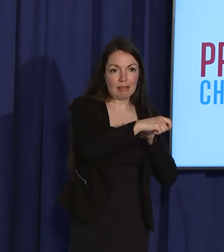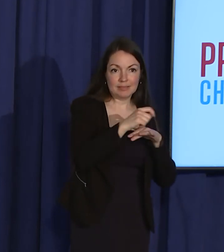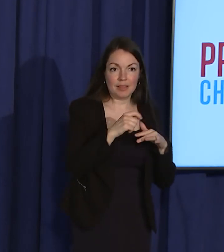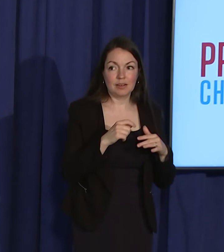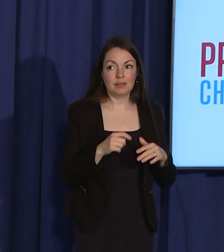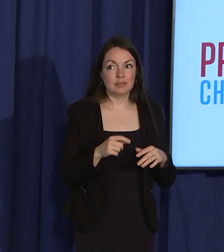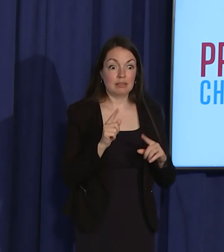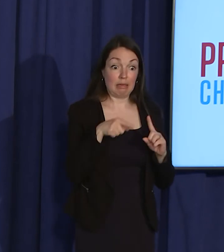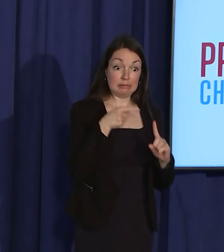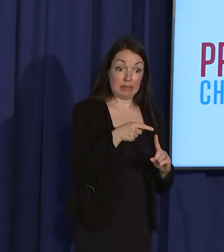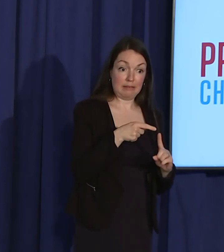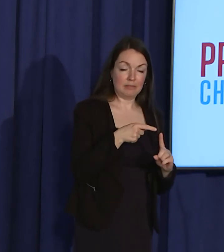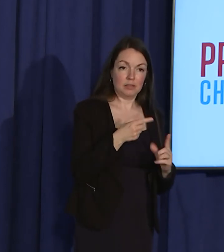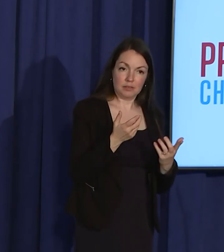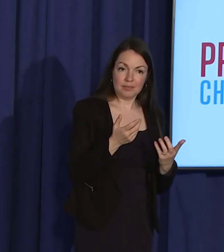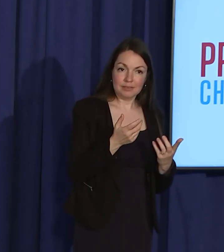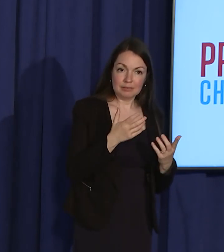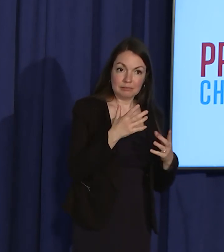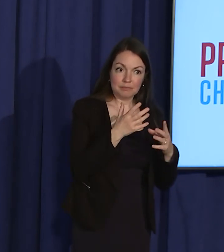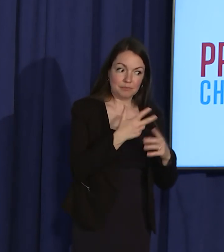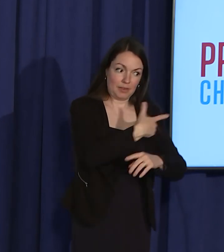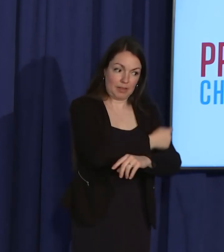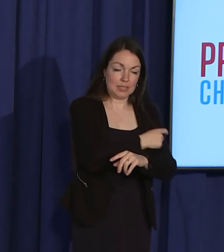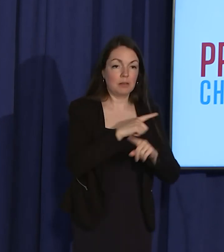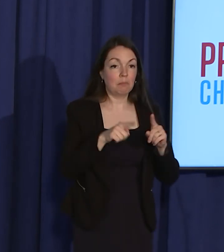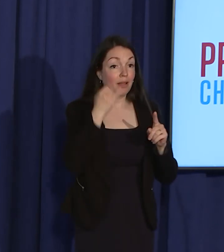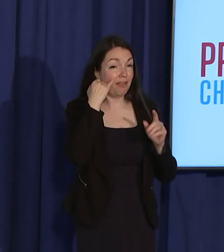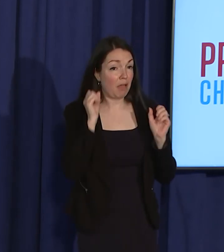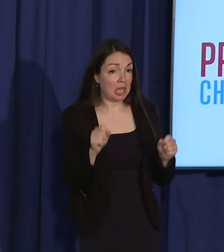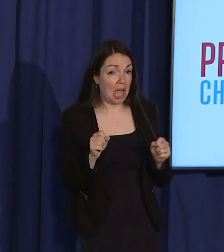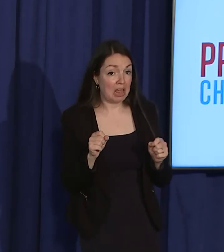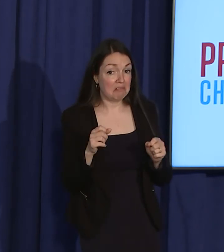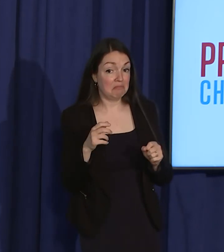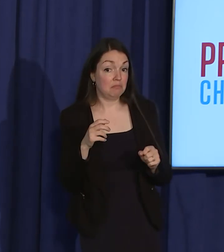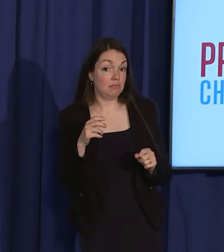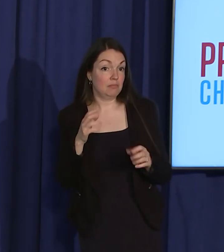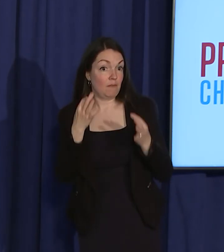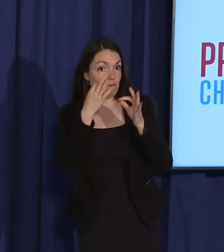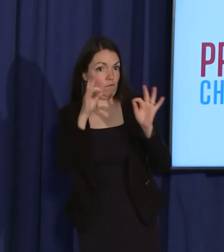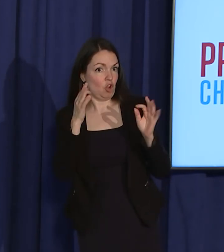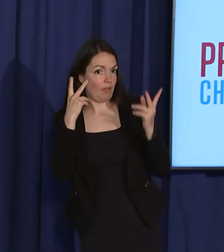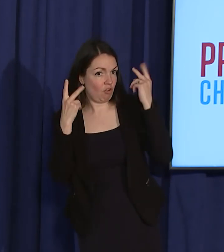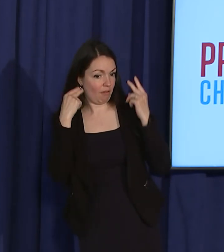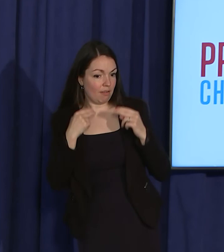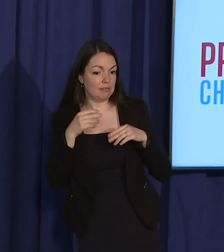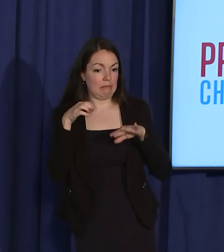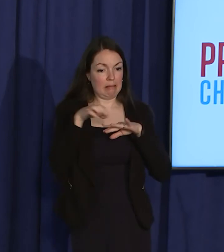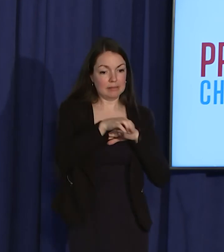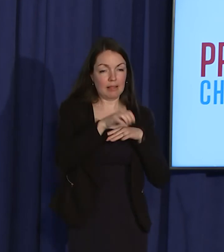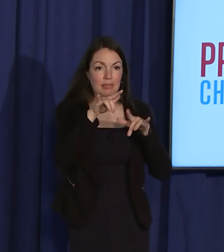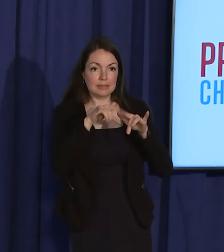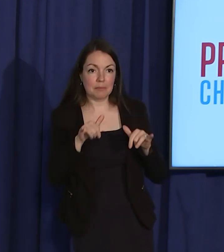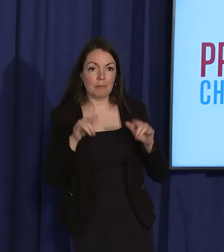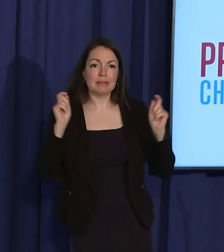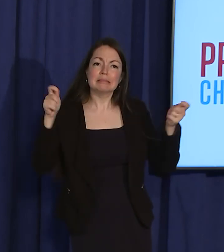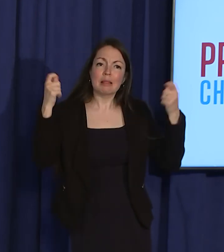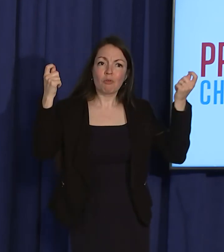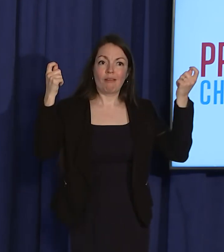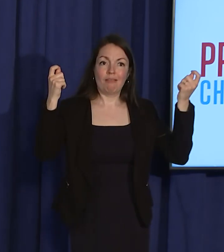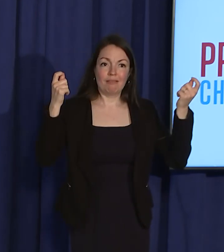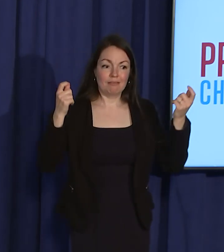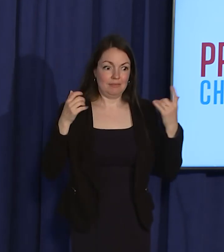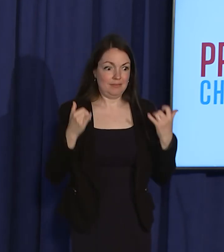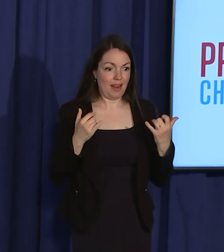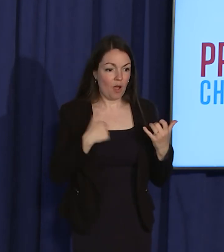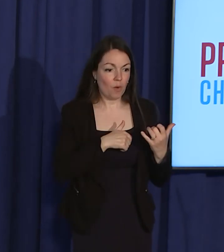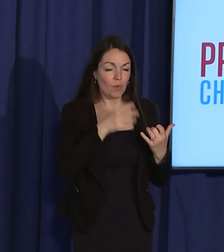is to get a vaccine. But if I have the opportunity to get a free haircut or get my nails done in this sort of more of a, like, let's celebrate the fact that this is